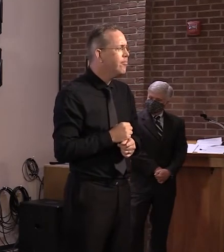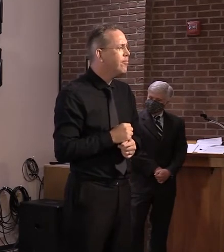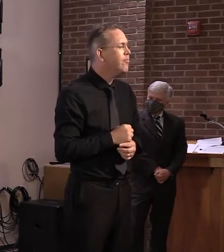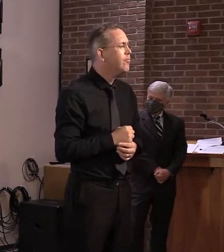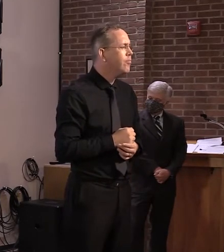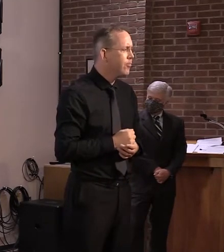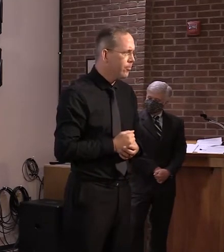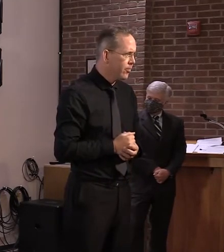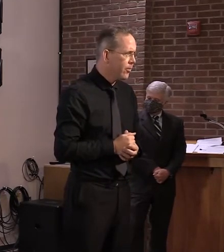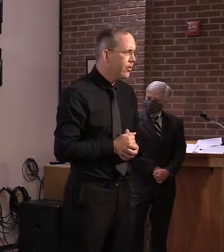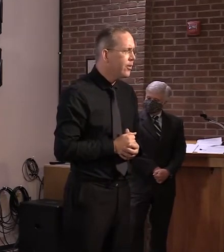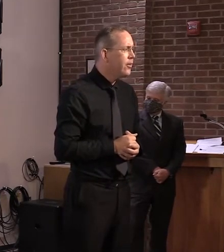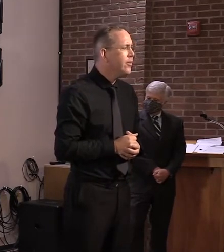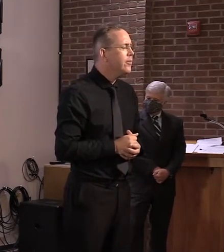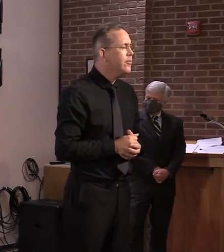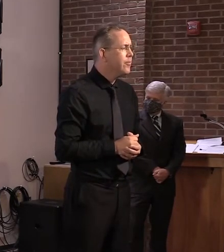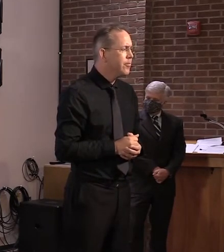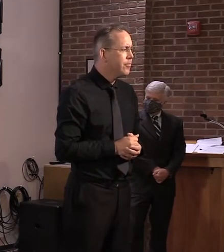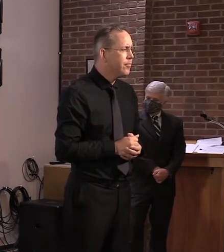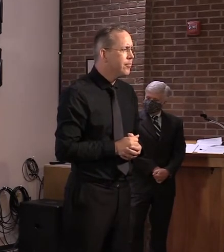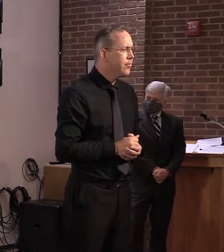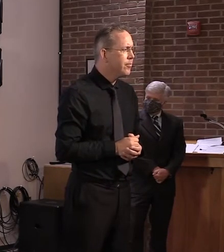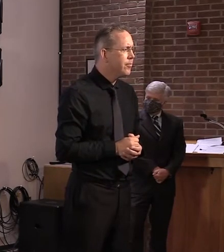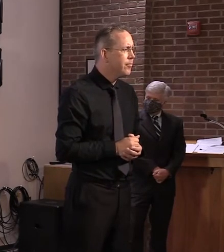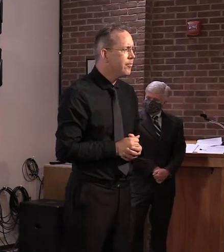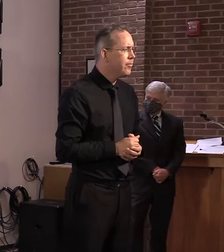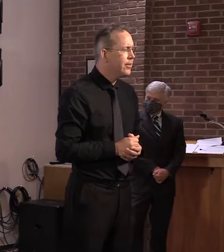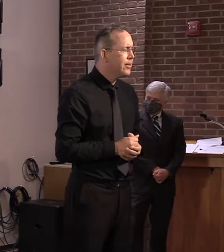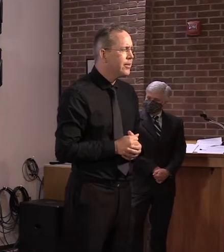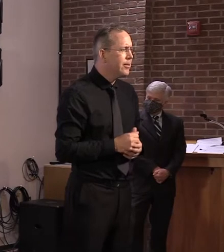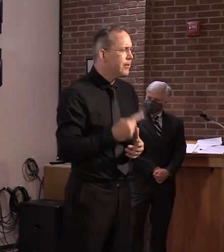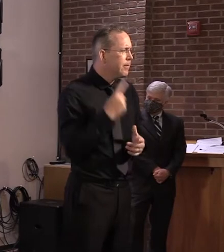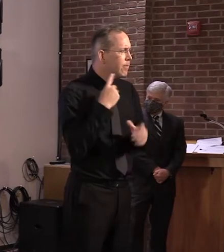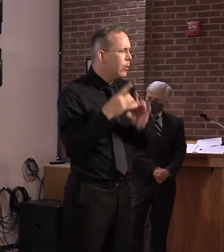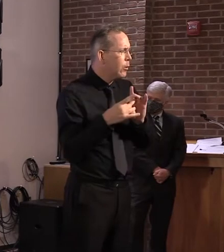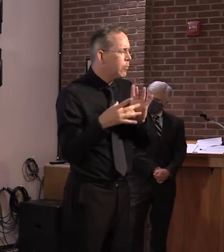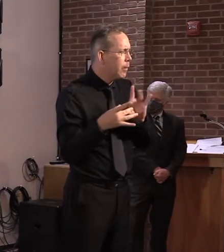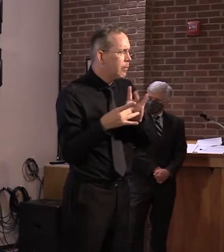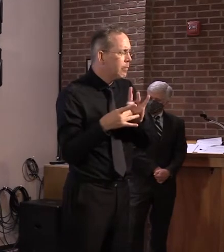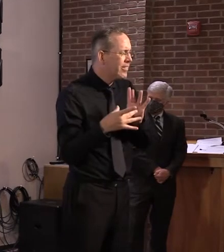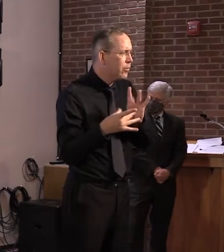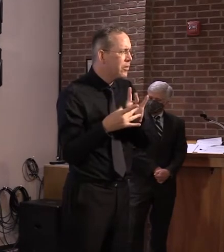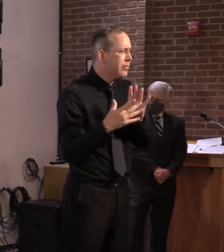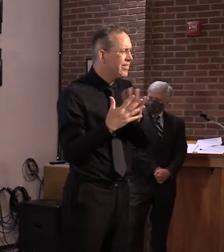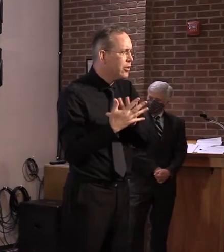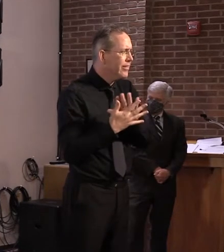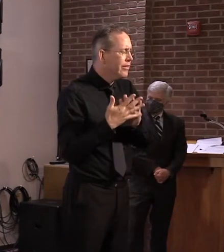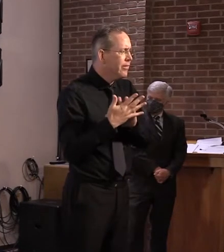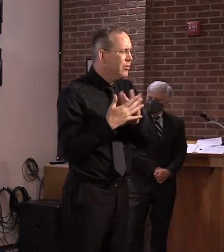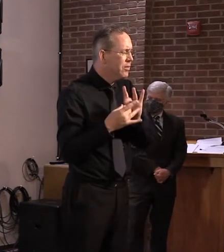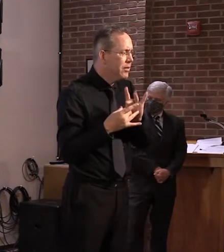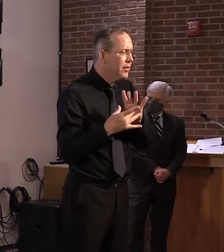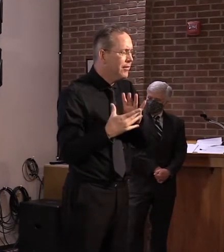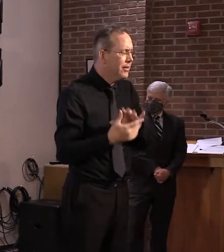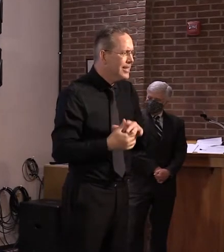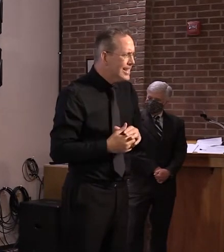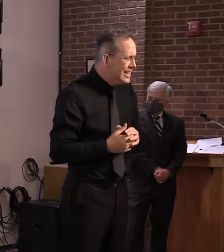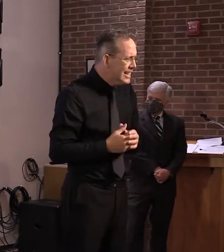Vermont Central Guard learned last year that a paper deployment is coming up, probably in 2021. A reader in Colchester wants to know what you've been told about whether the guard is still getting called up in light of